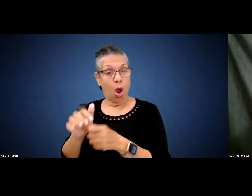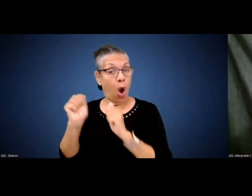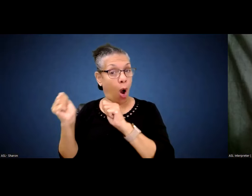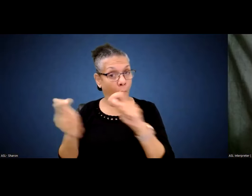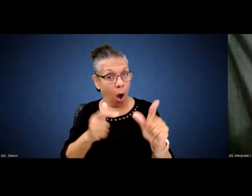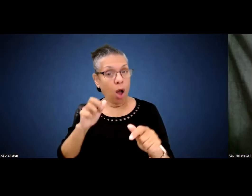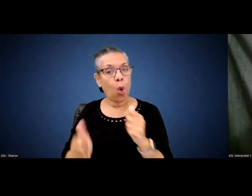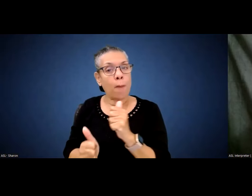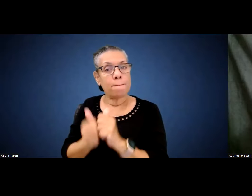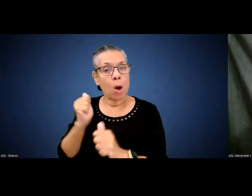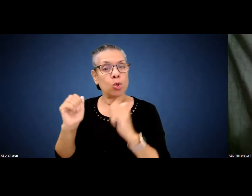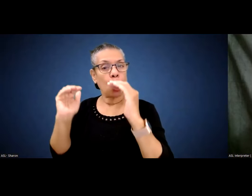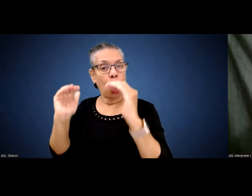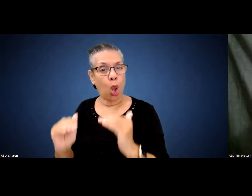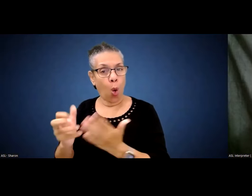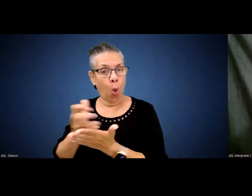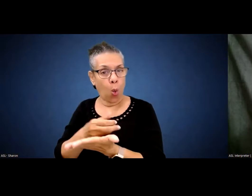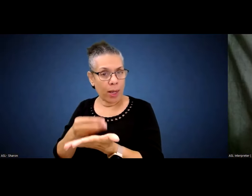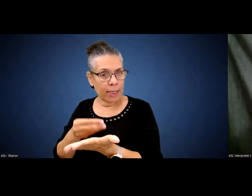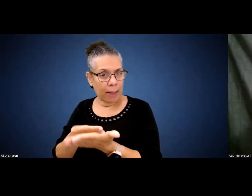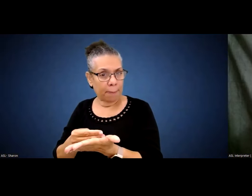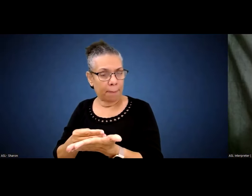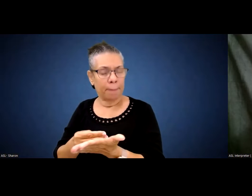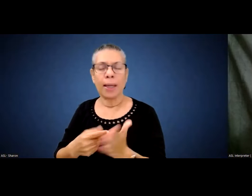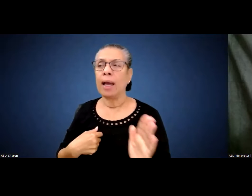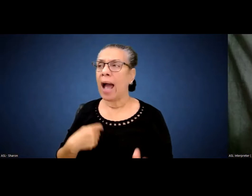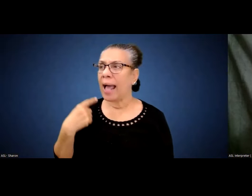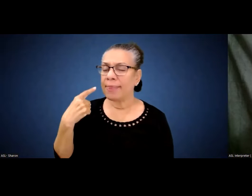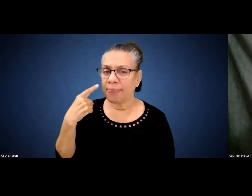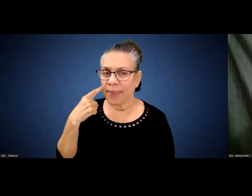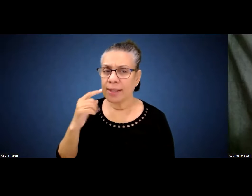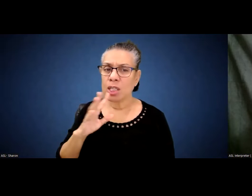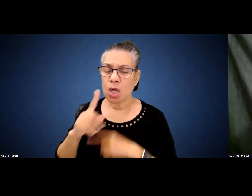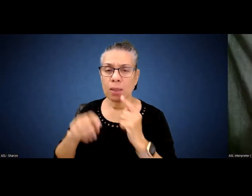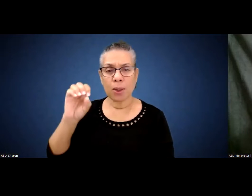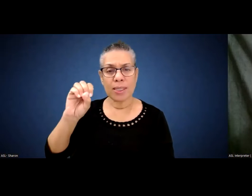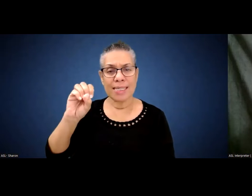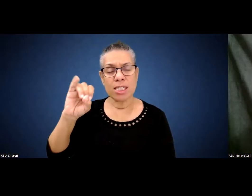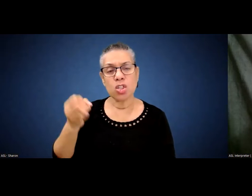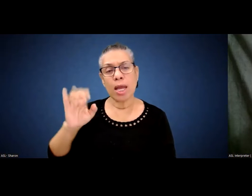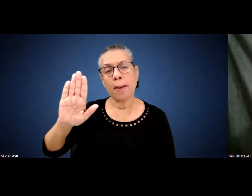low income? So I'm a bit confused by the question. I think they're referring to EJ Block groups.